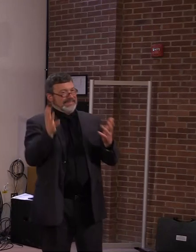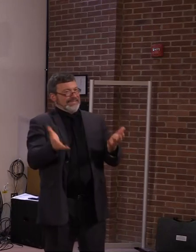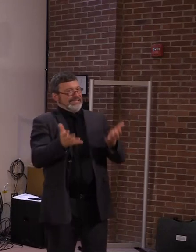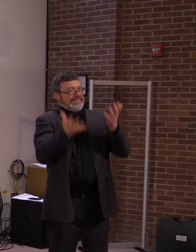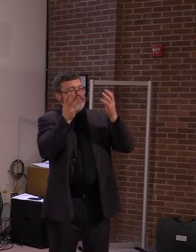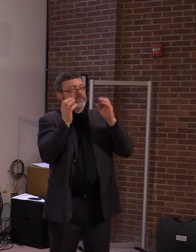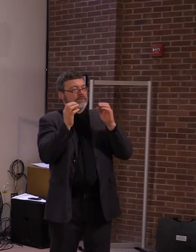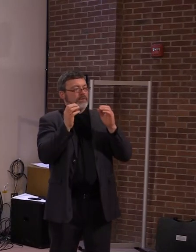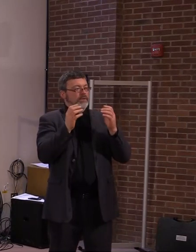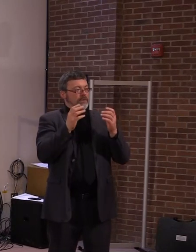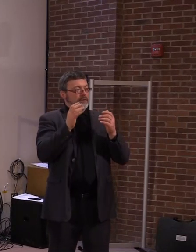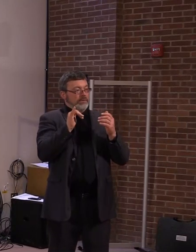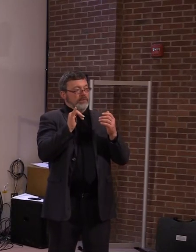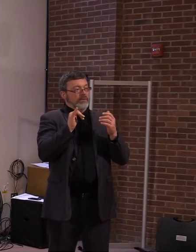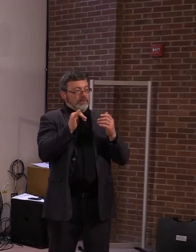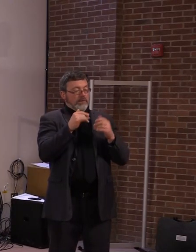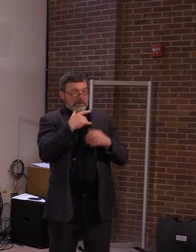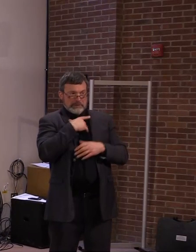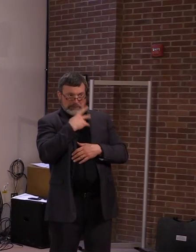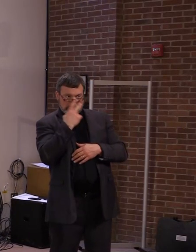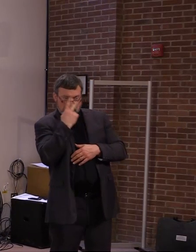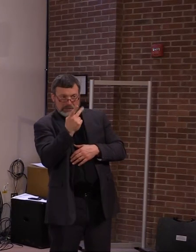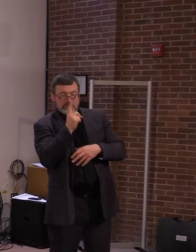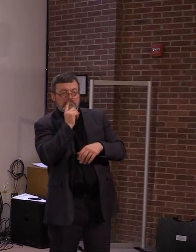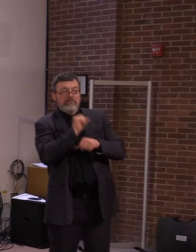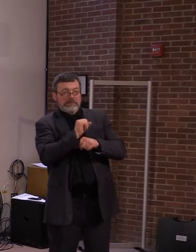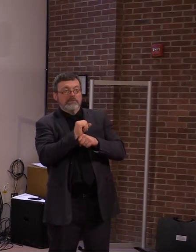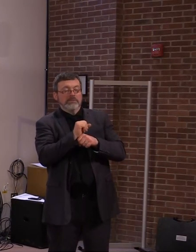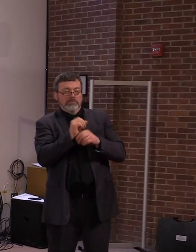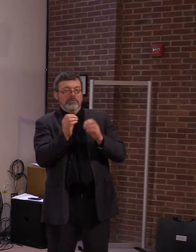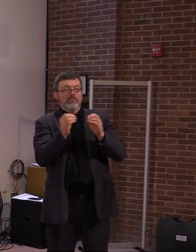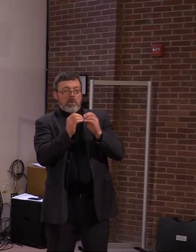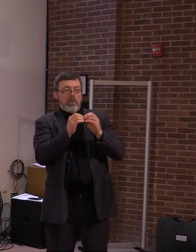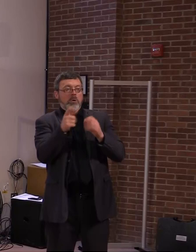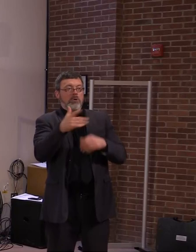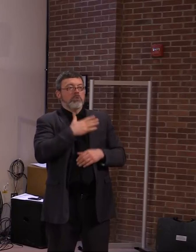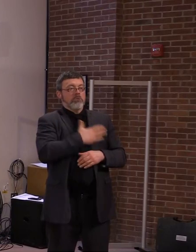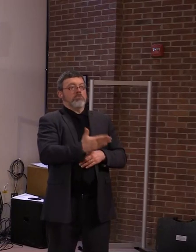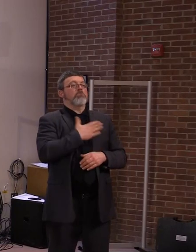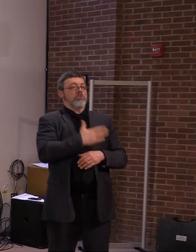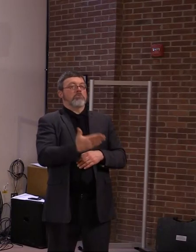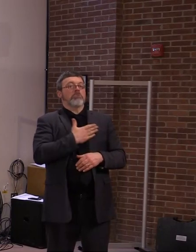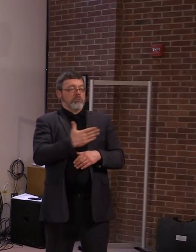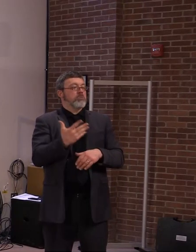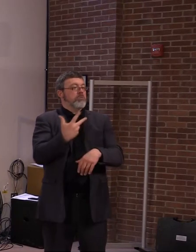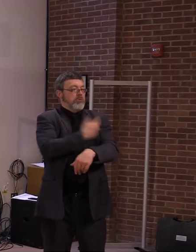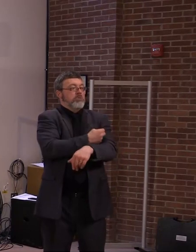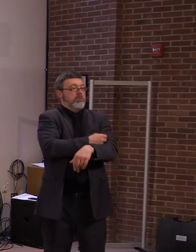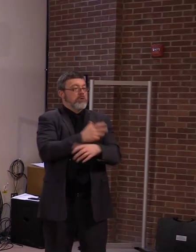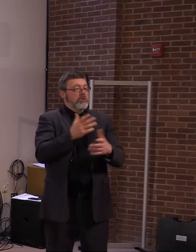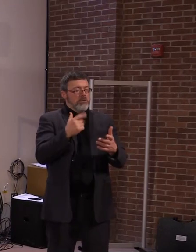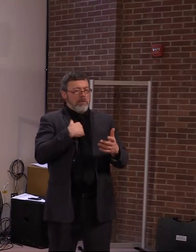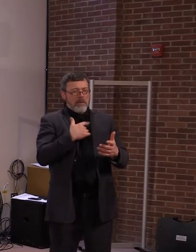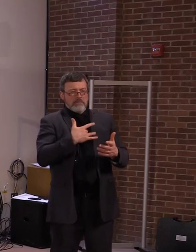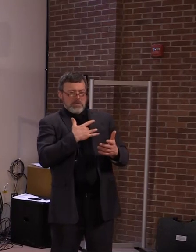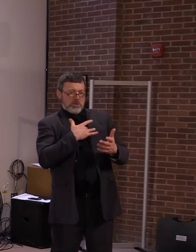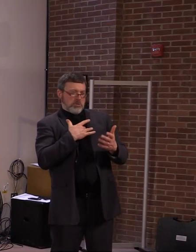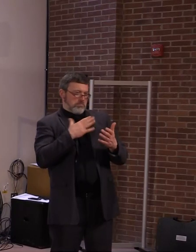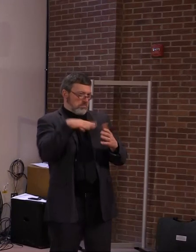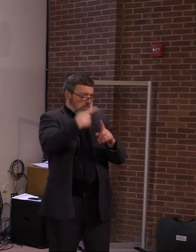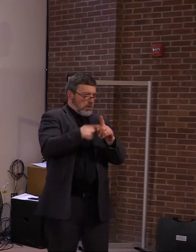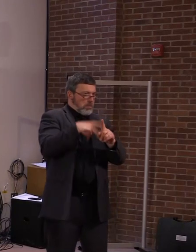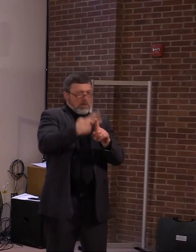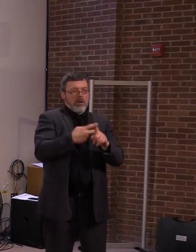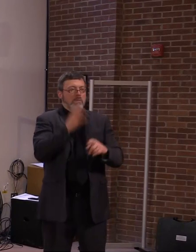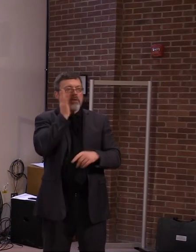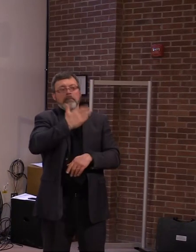will start increasing its vaccination status. I'm actually fairly confident that they will at some point here.